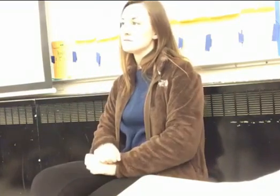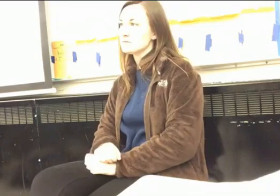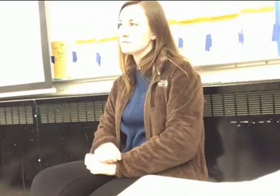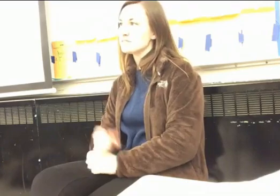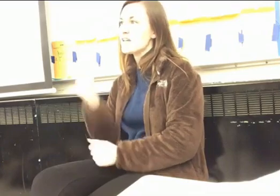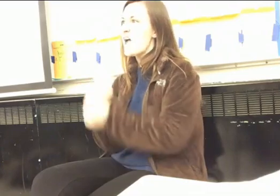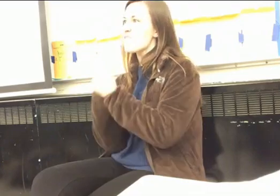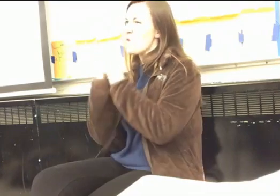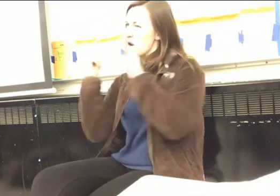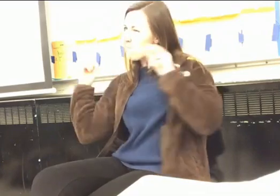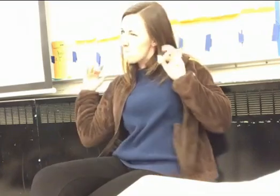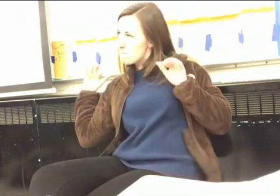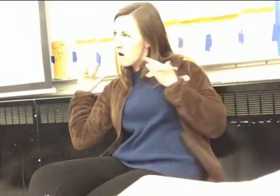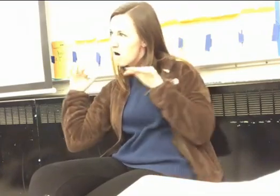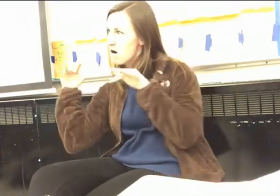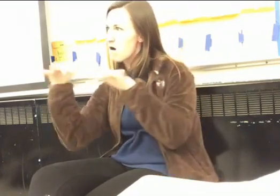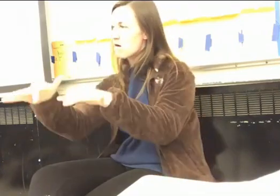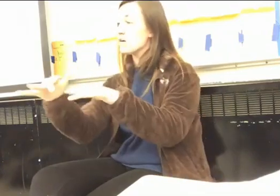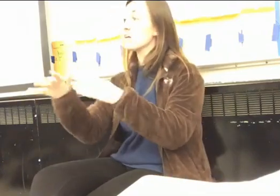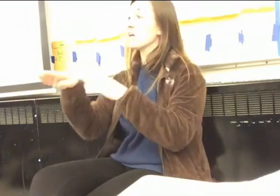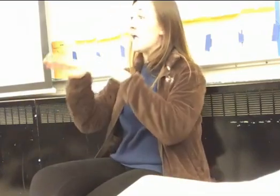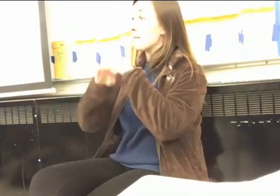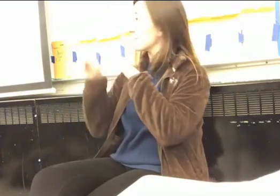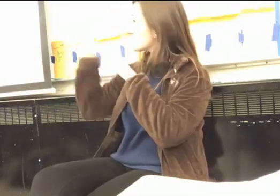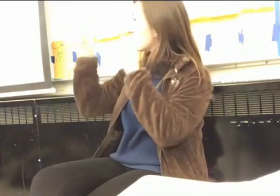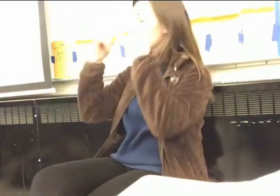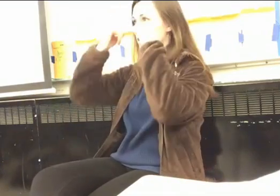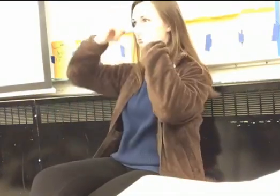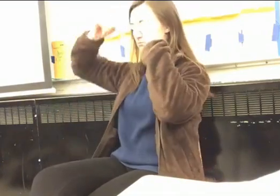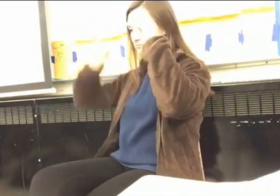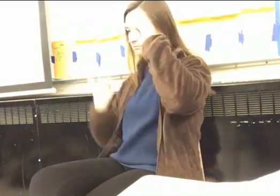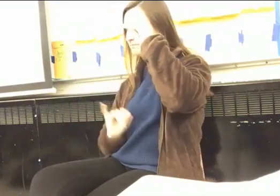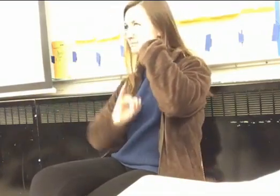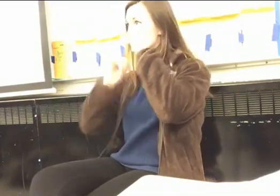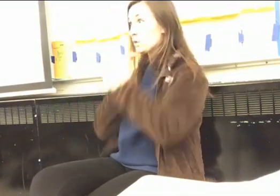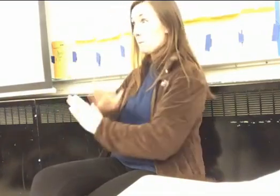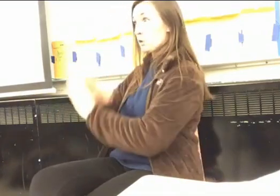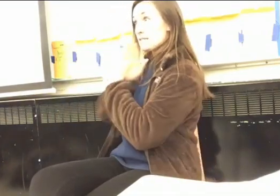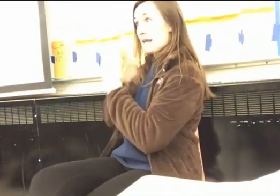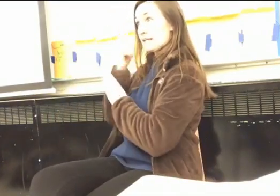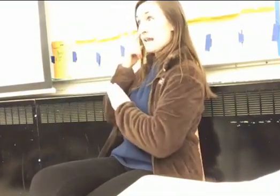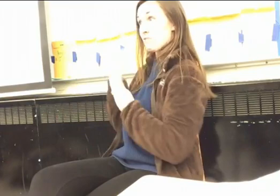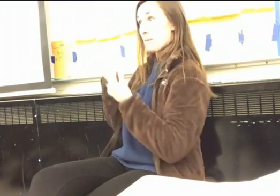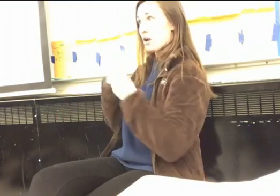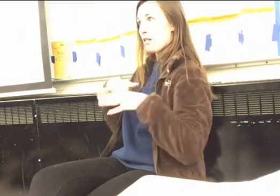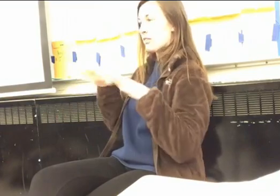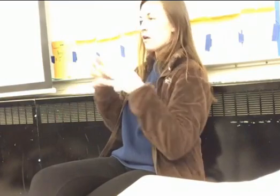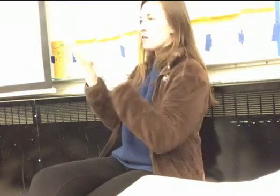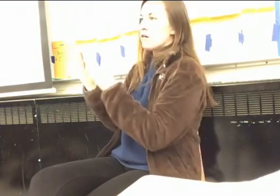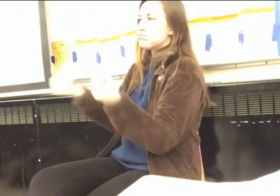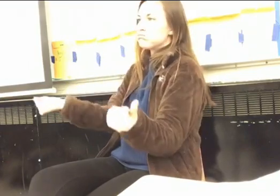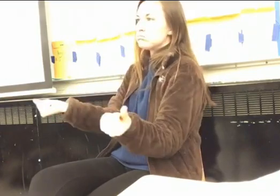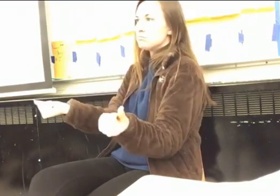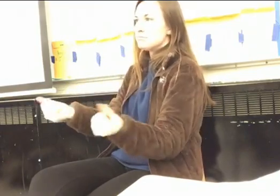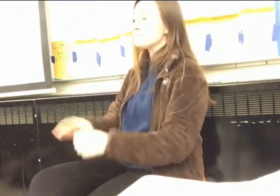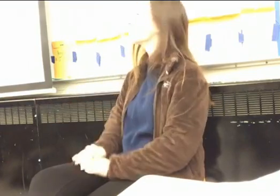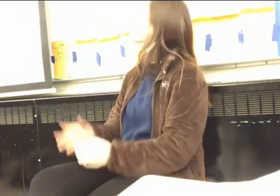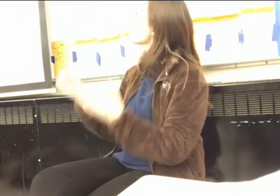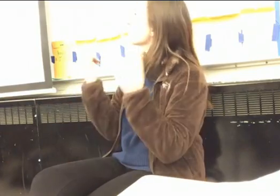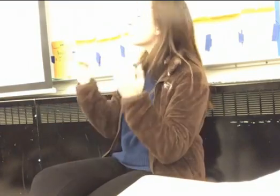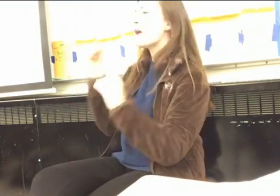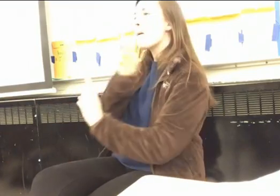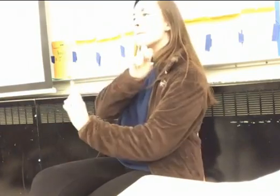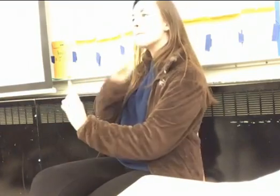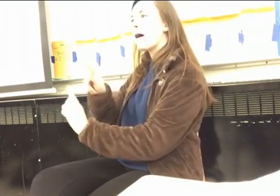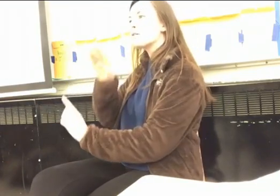Everyone's going to rush in, and basically these lines are going to completely become dissolved. Okay? Now, let's talk about the buffalo.